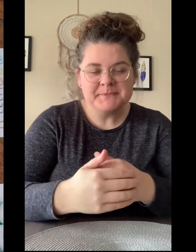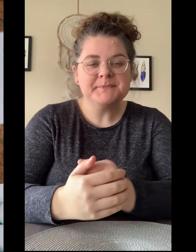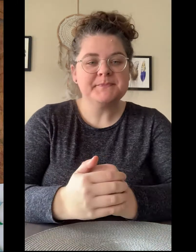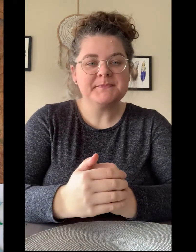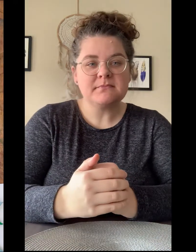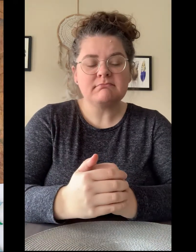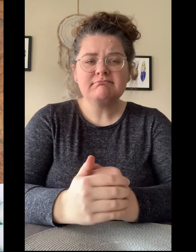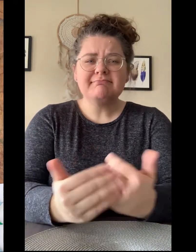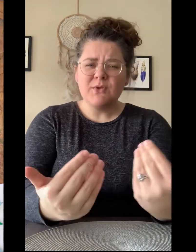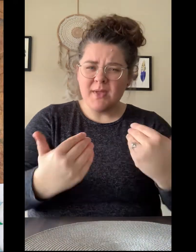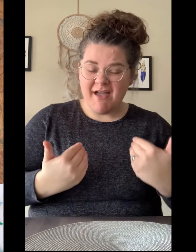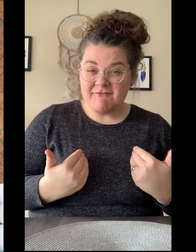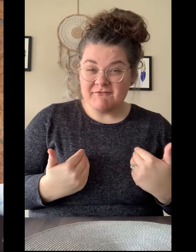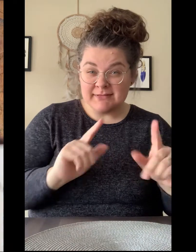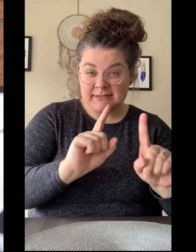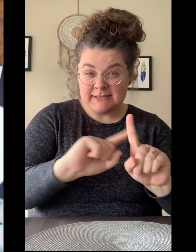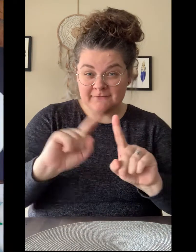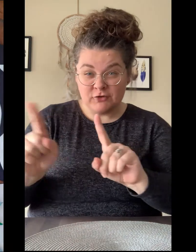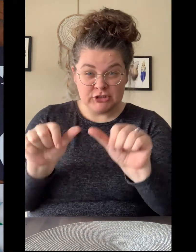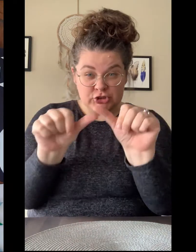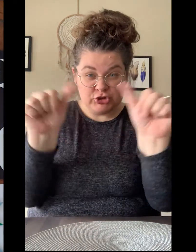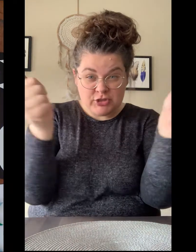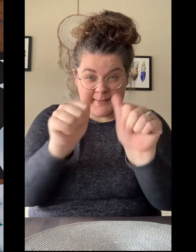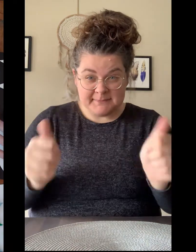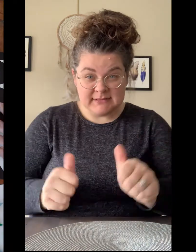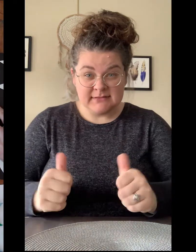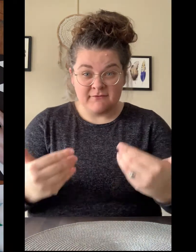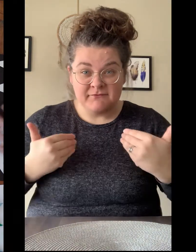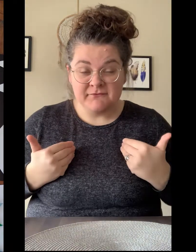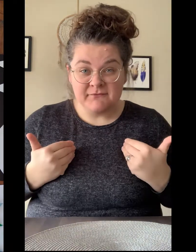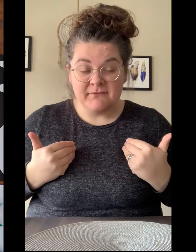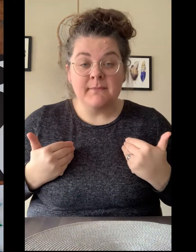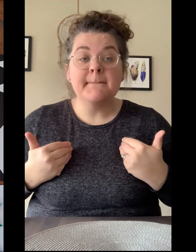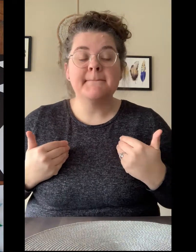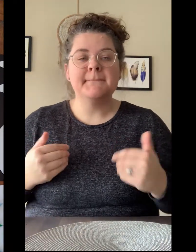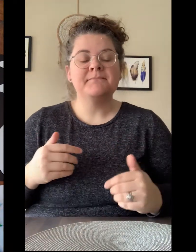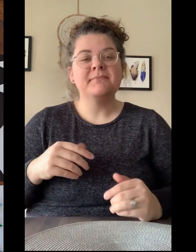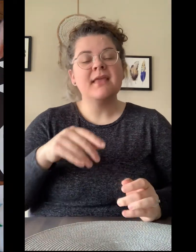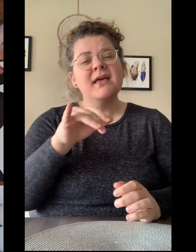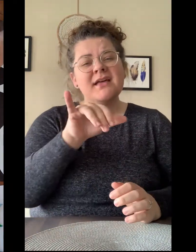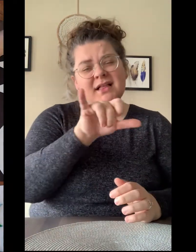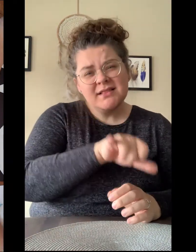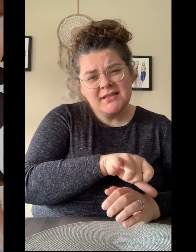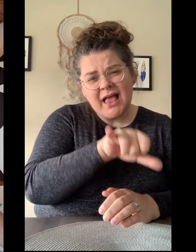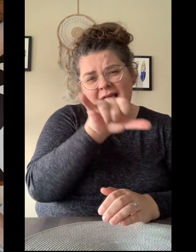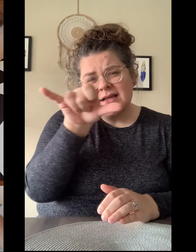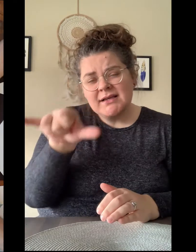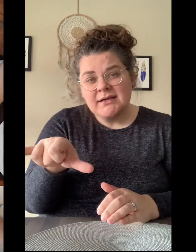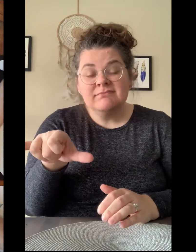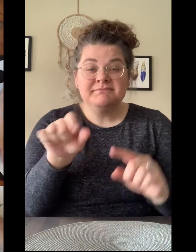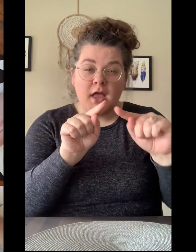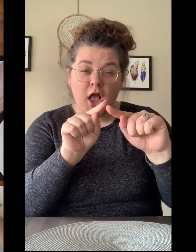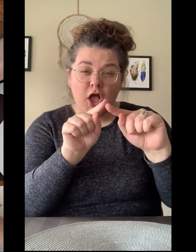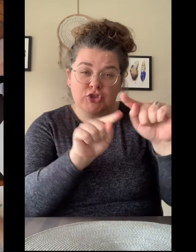Now we do have a couple shapes that we're going to be working with. They are like